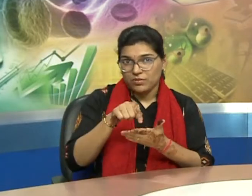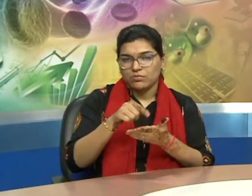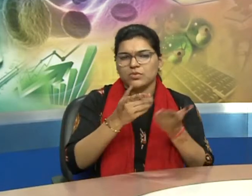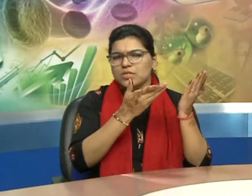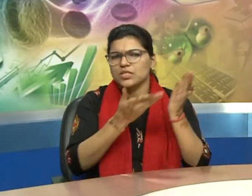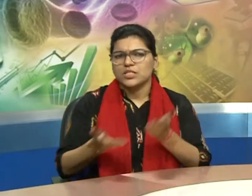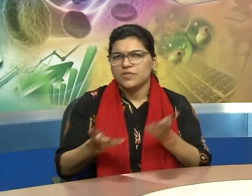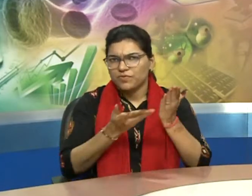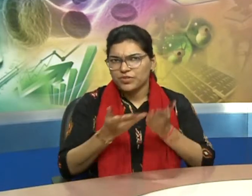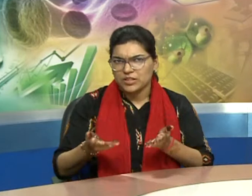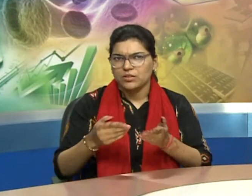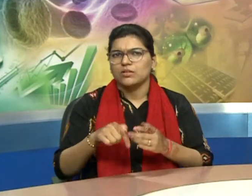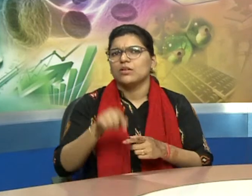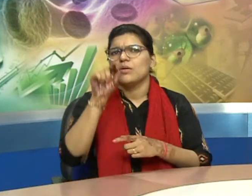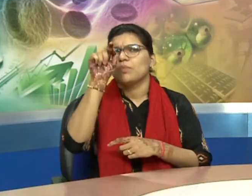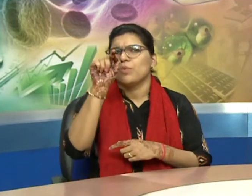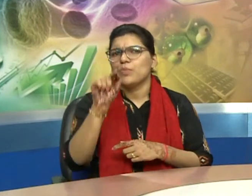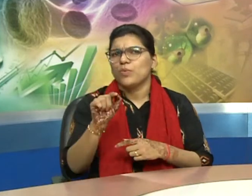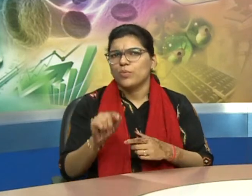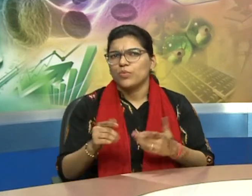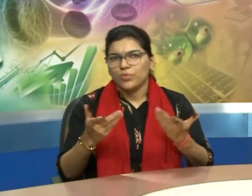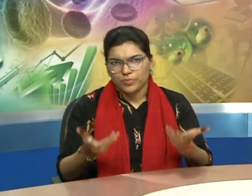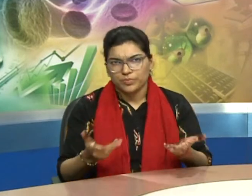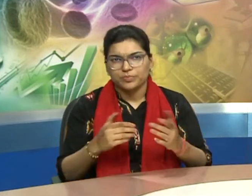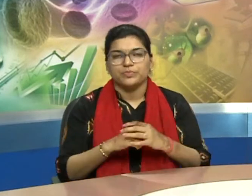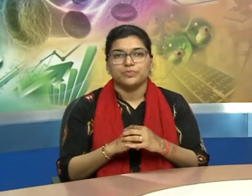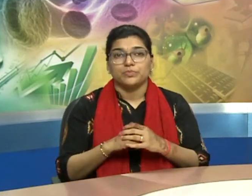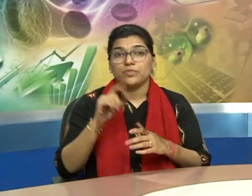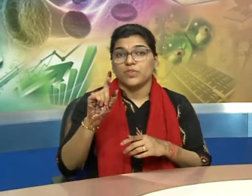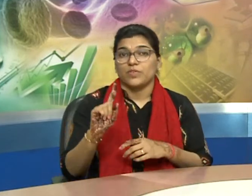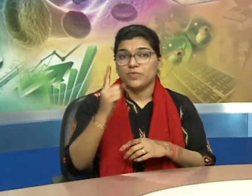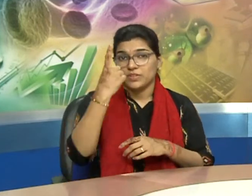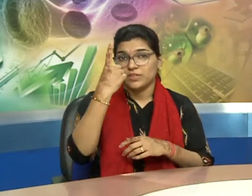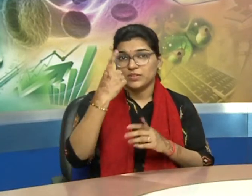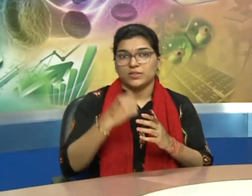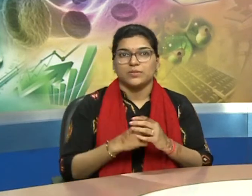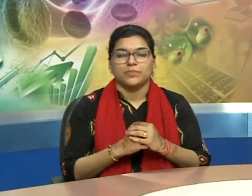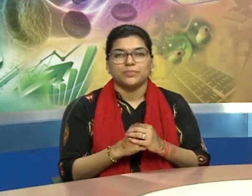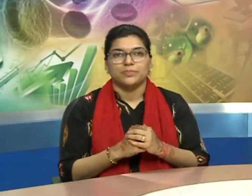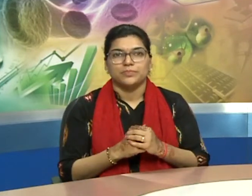Now let us continue the topic, college library services.